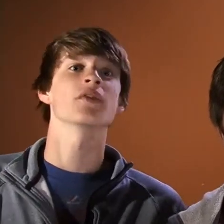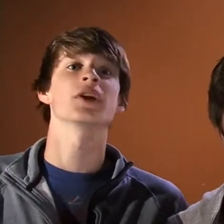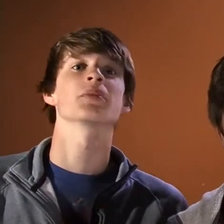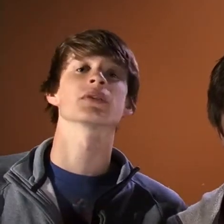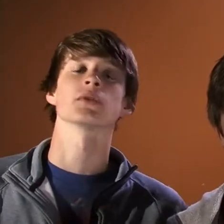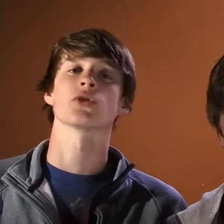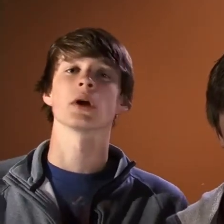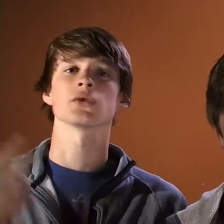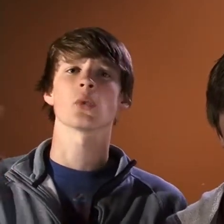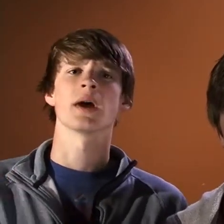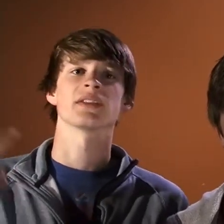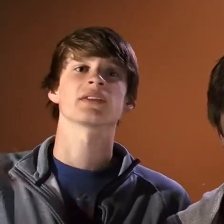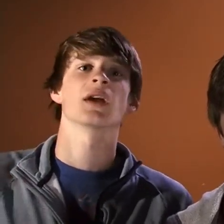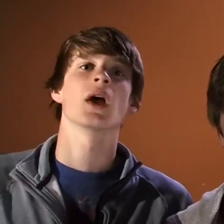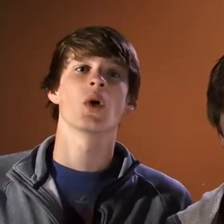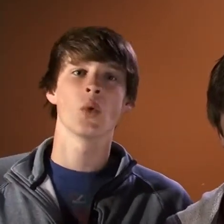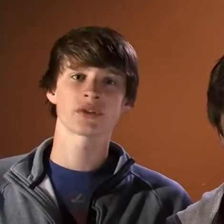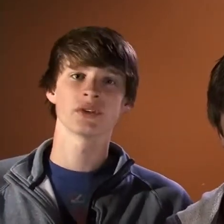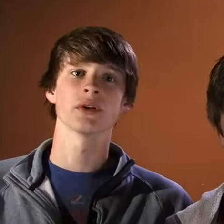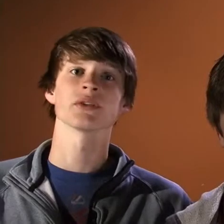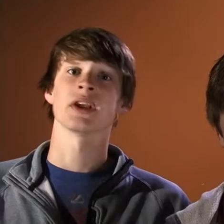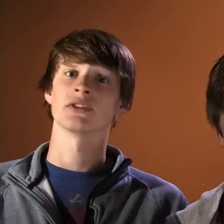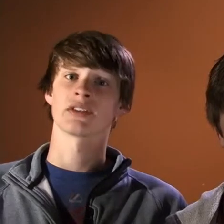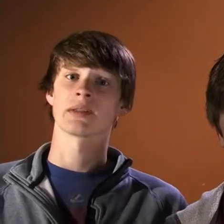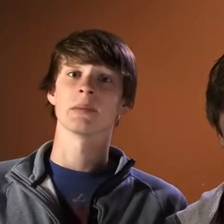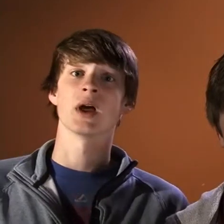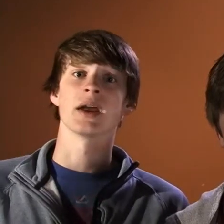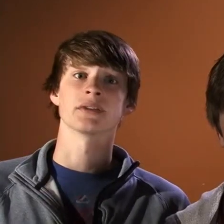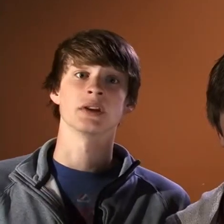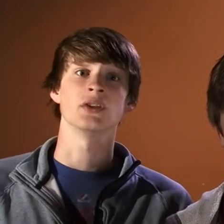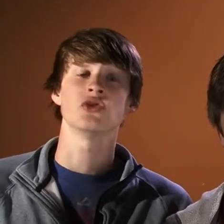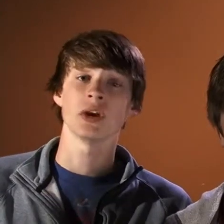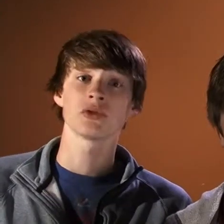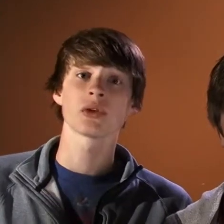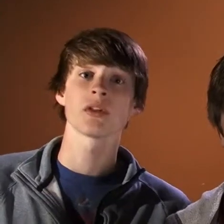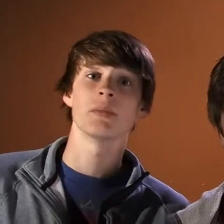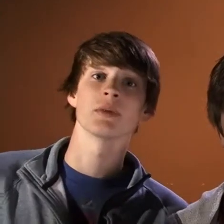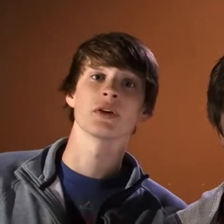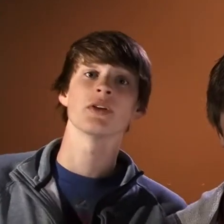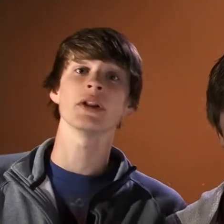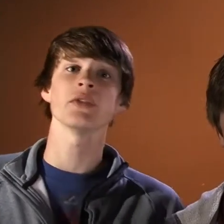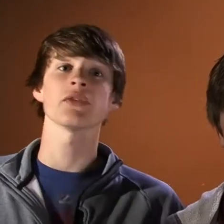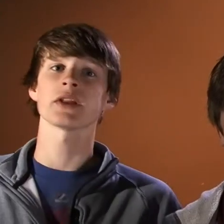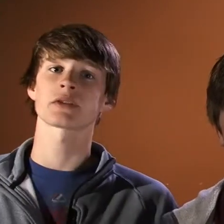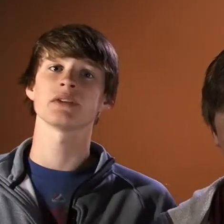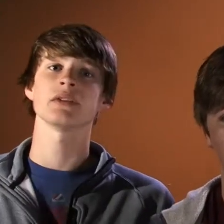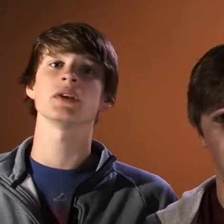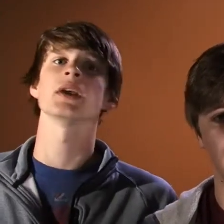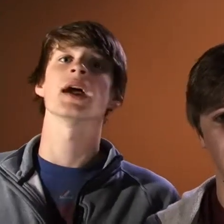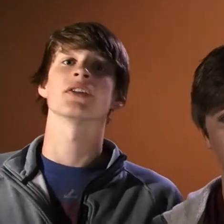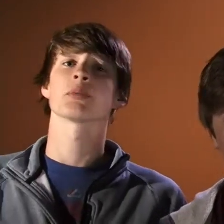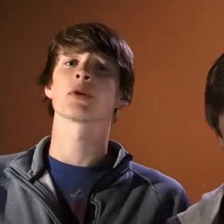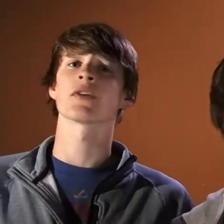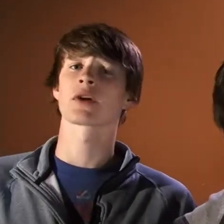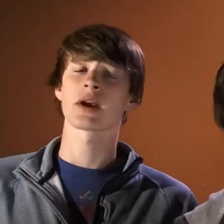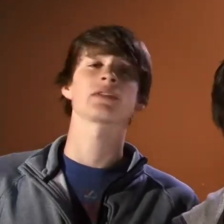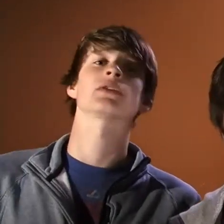name placed in the drawing twice. Western Hills HS alumni attorney James Scholl of Benbrook donated the flat-screen TV in support of our great